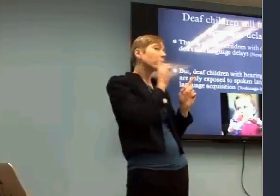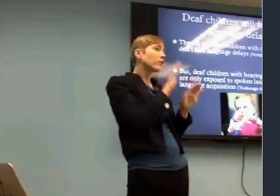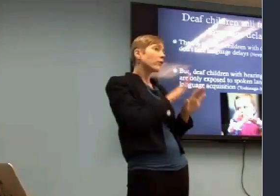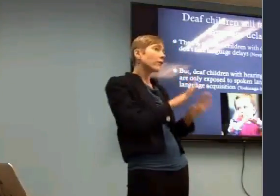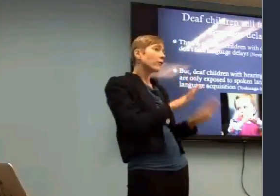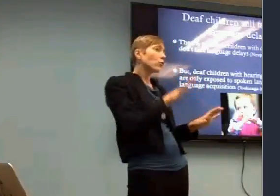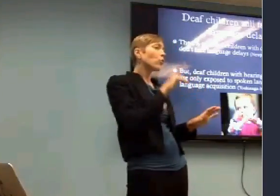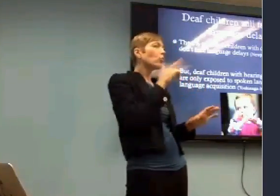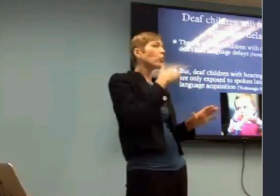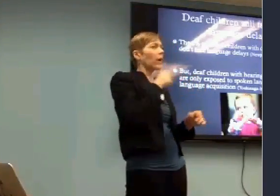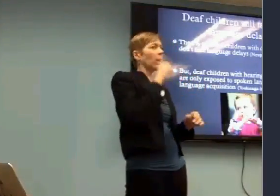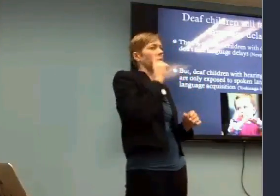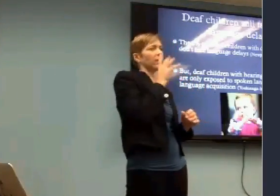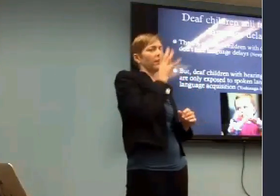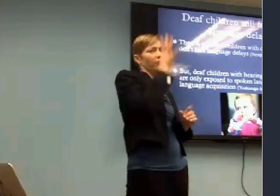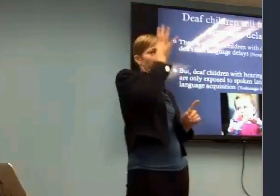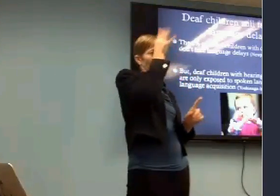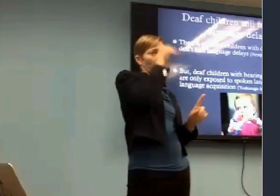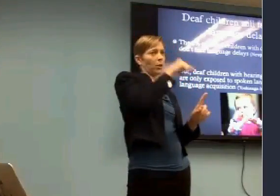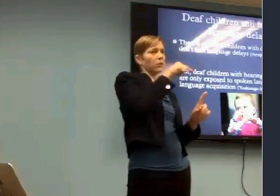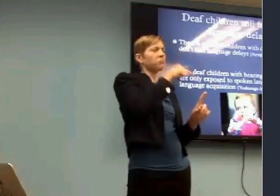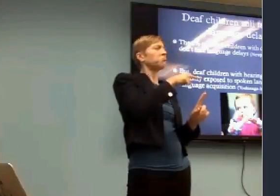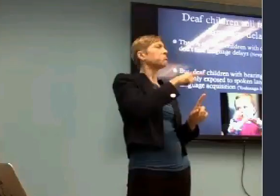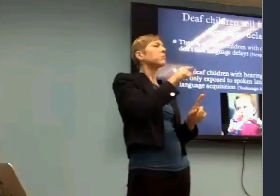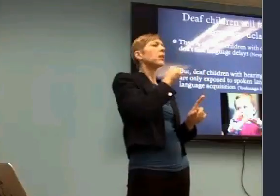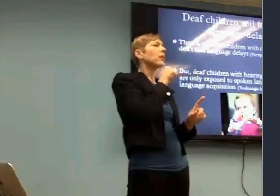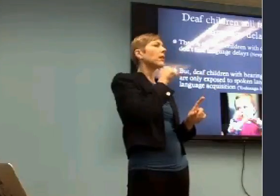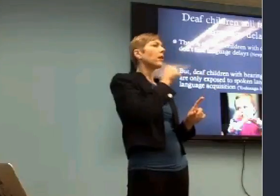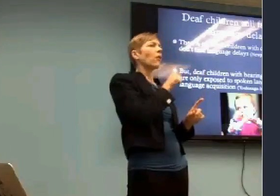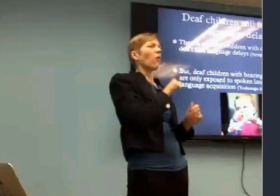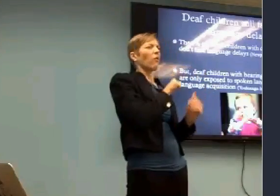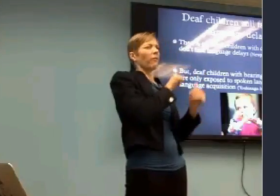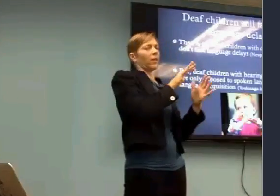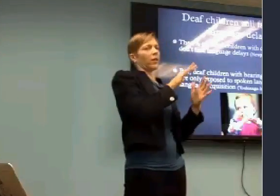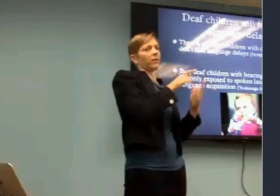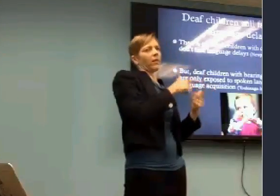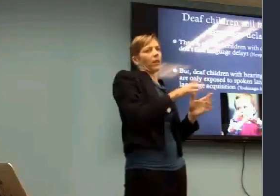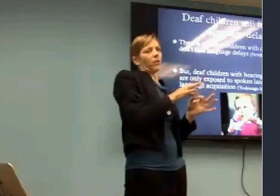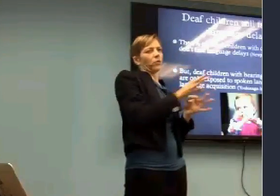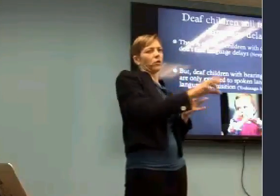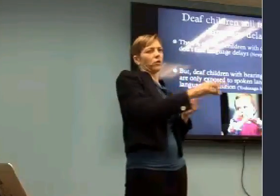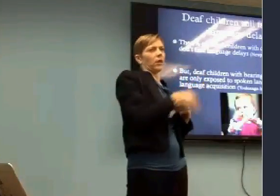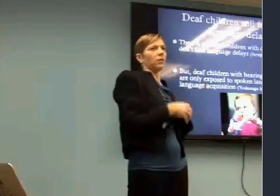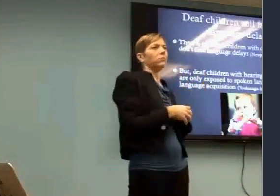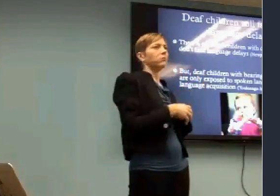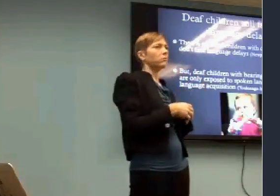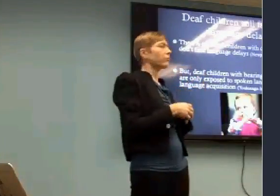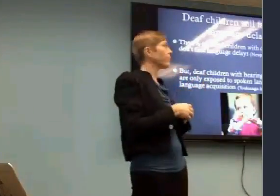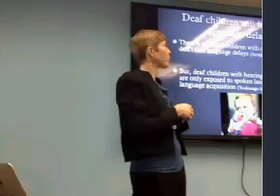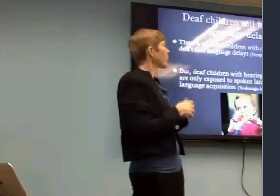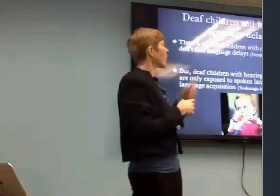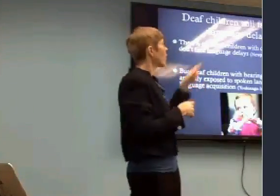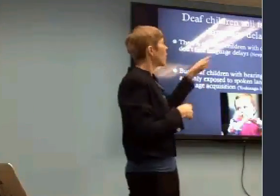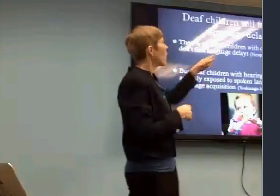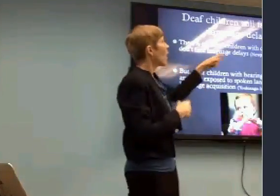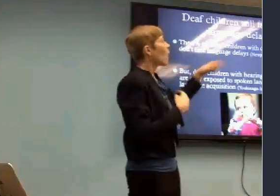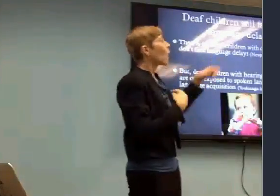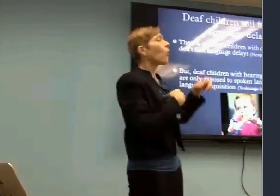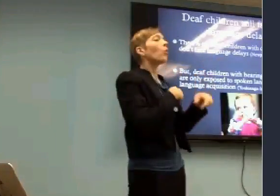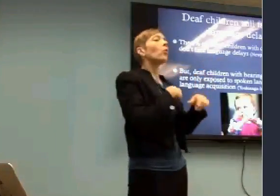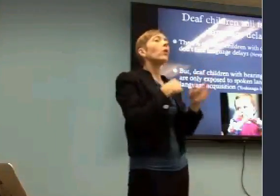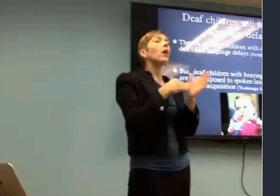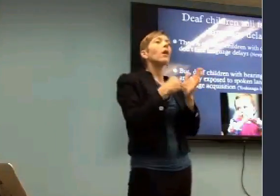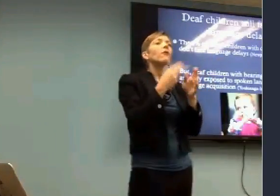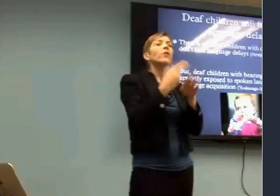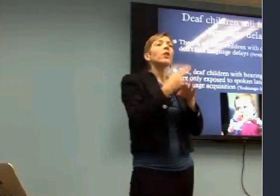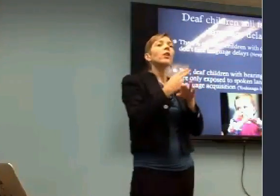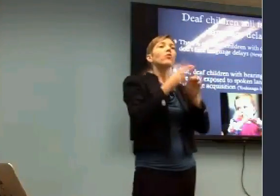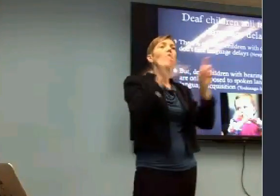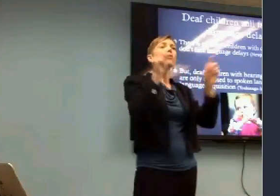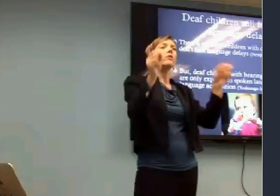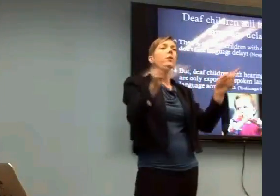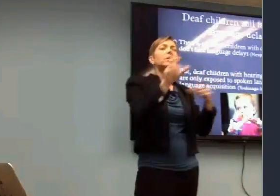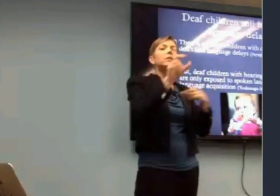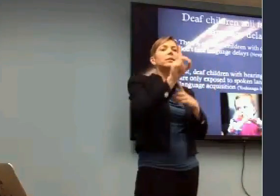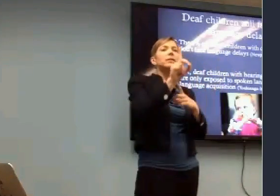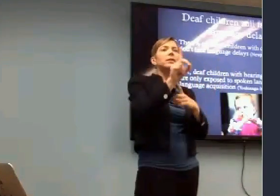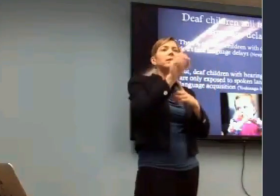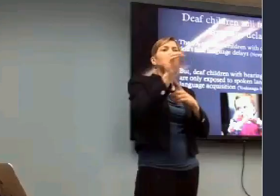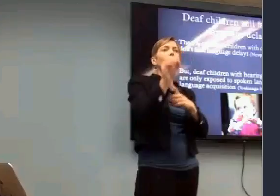So again, I want to emphasize the 5% of deaf infants that have deaf parents do not face language delays.